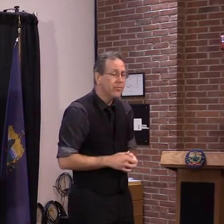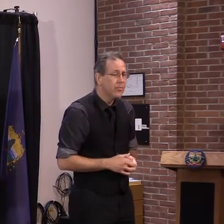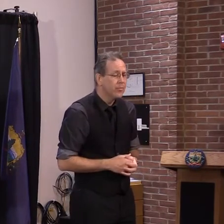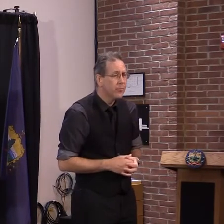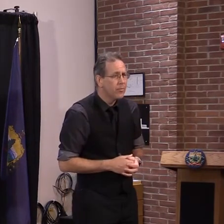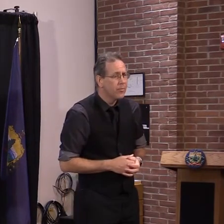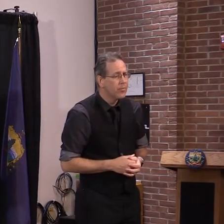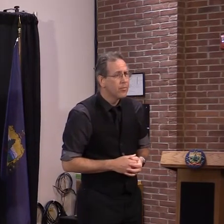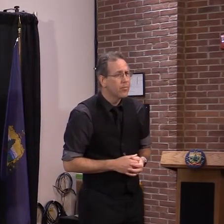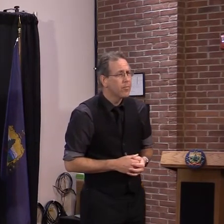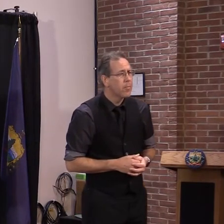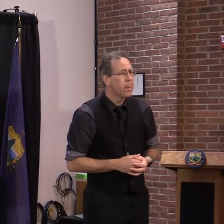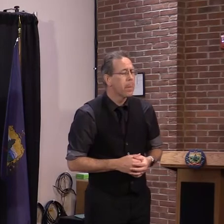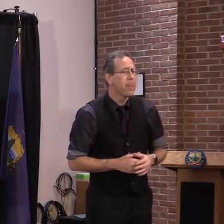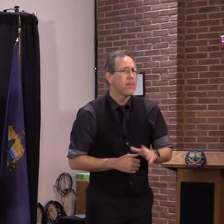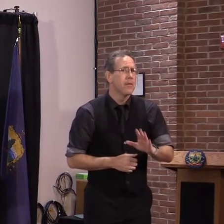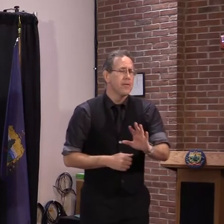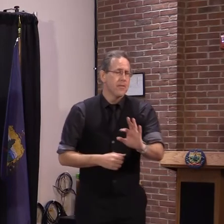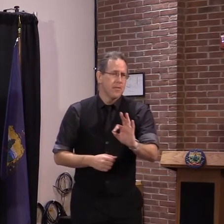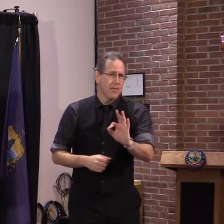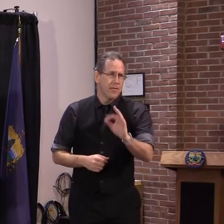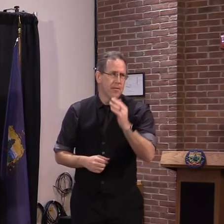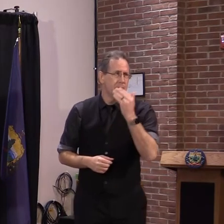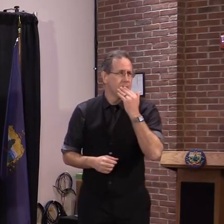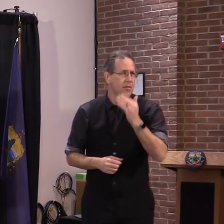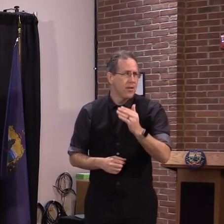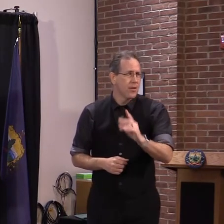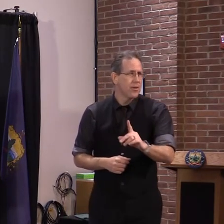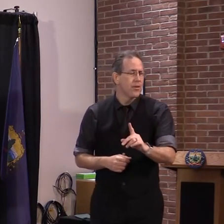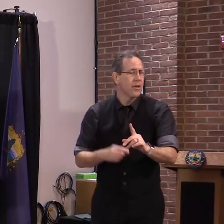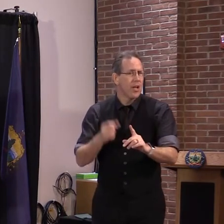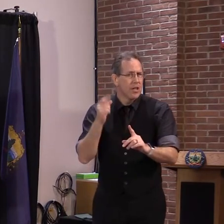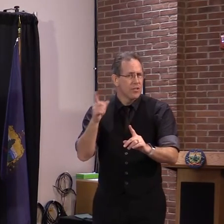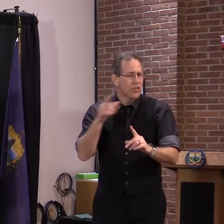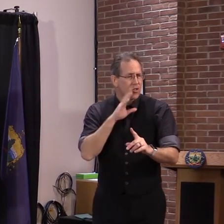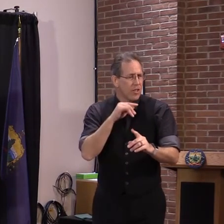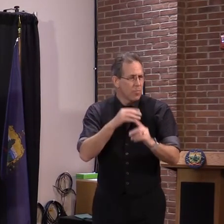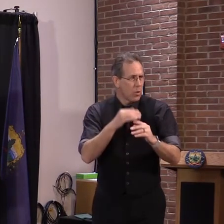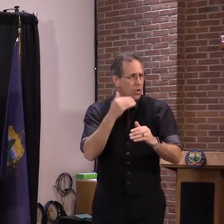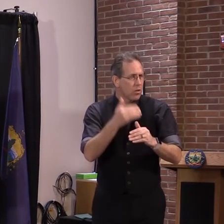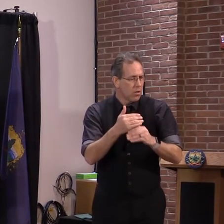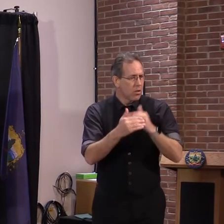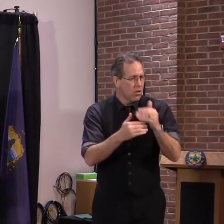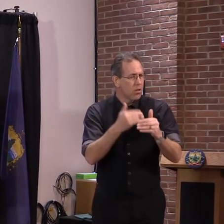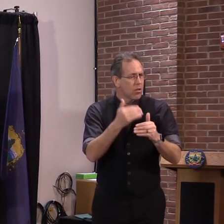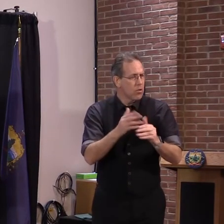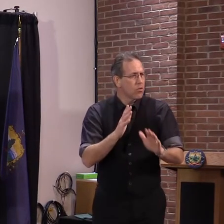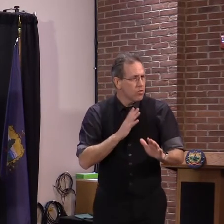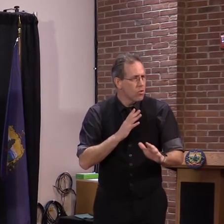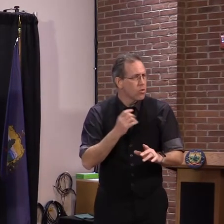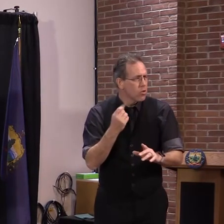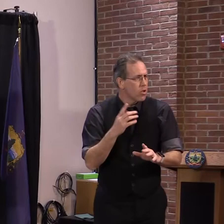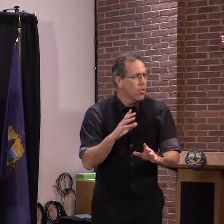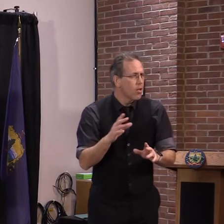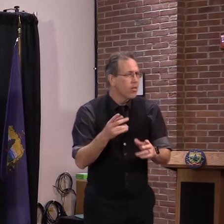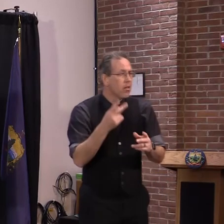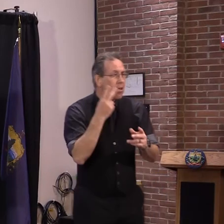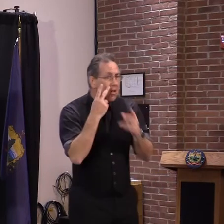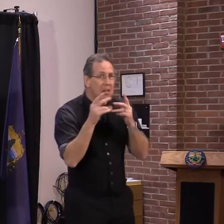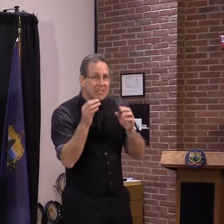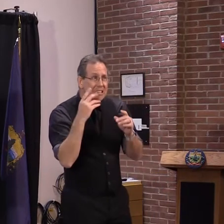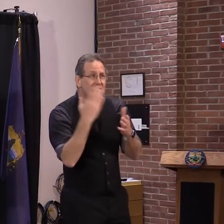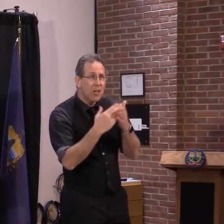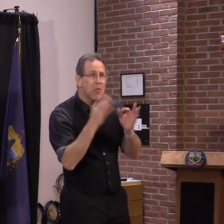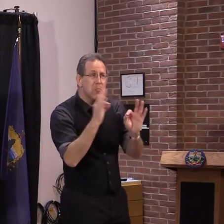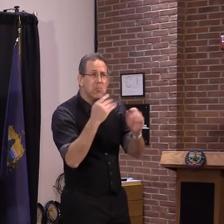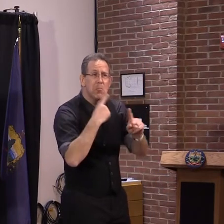Right. Well, thanks. That's good to hear on the incremental part. I just feel like I think a lot of people are seeing glimmers of progress right now, and there's